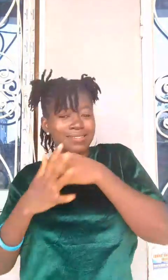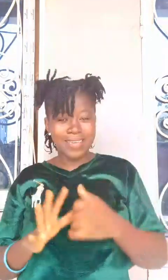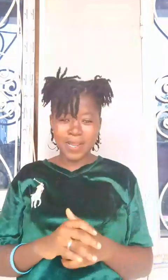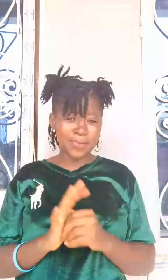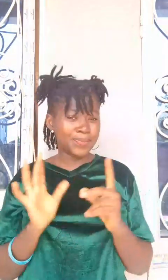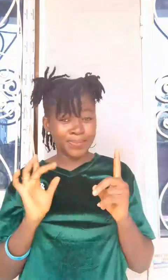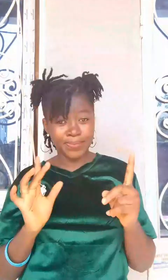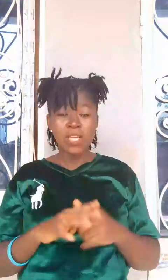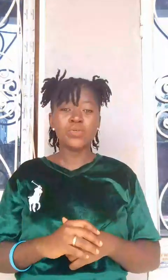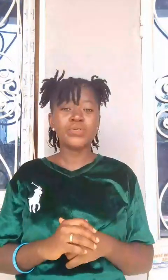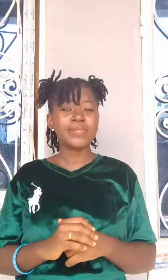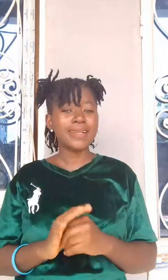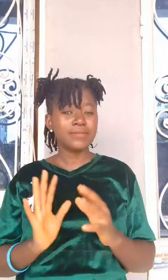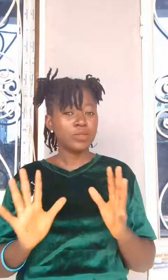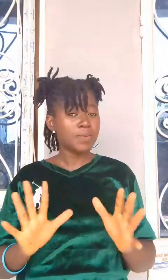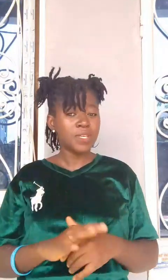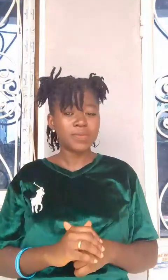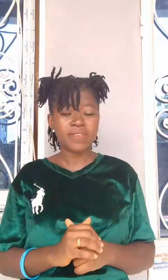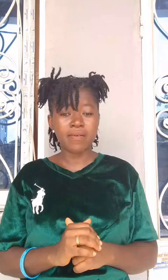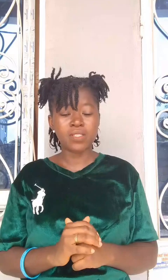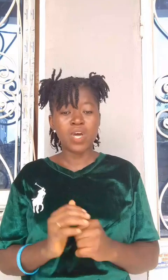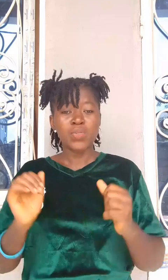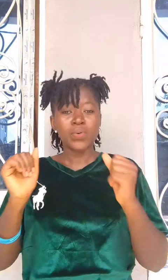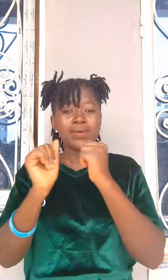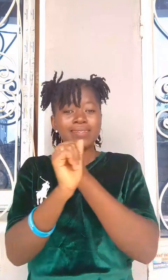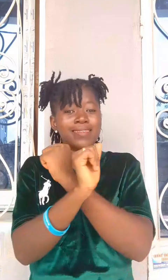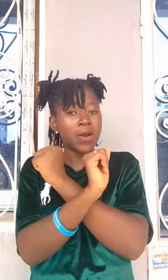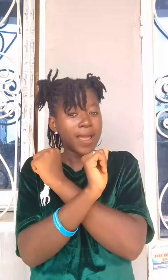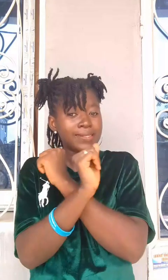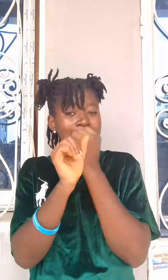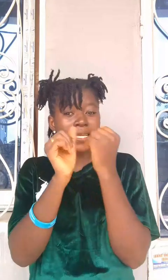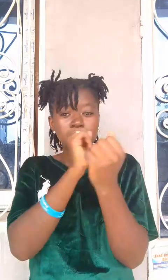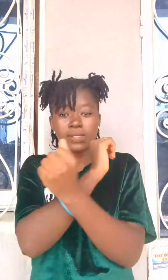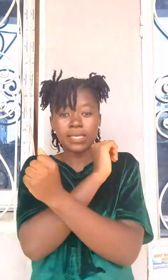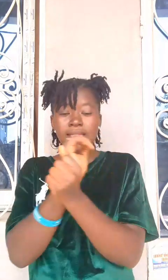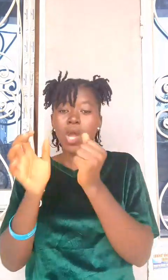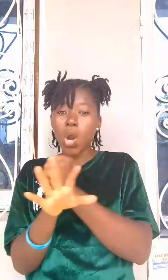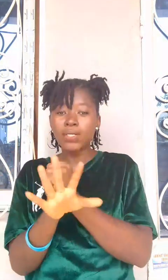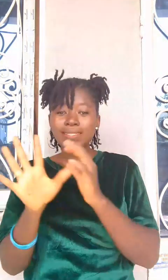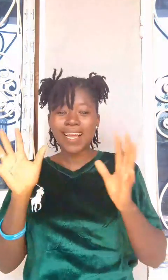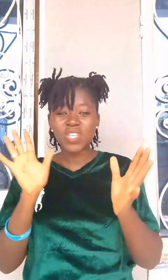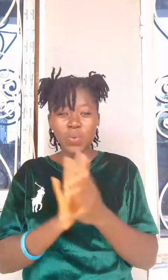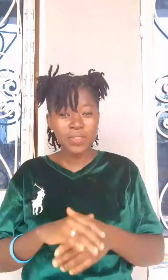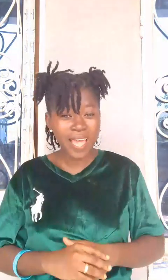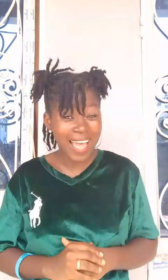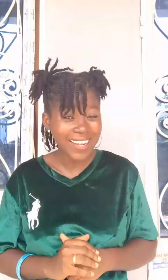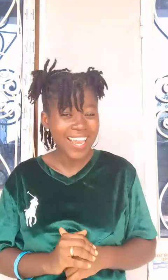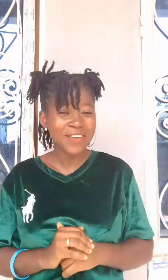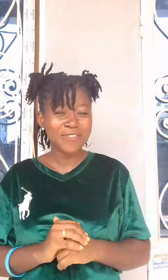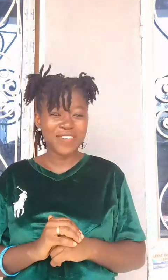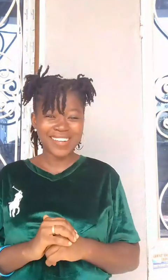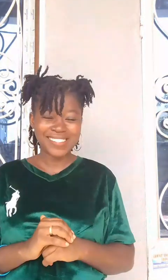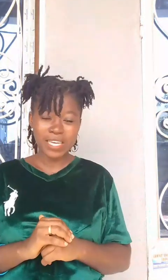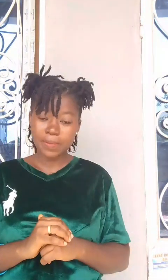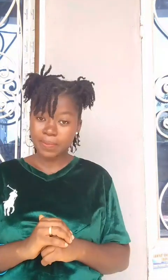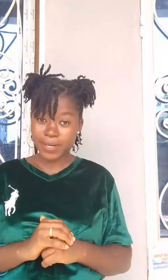man's skin. So you could get human papilloma virus through direct skin-to-skin contact with an infected